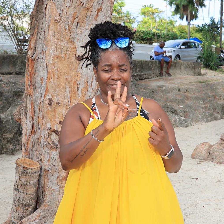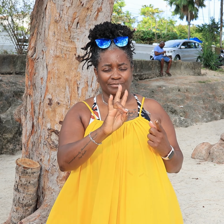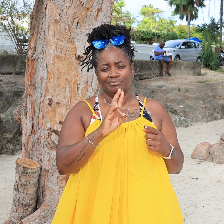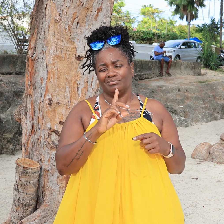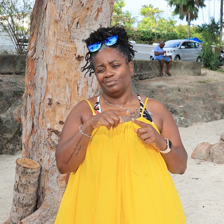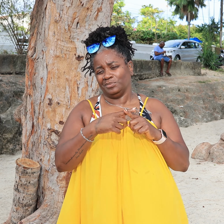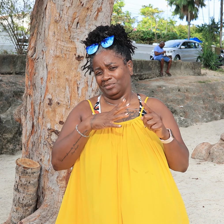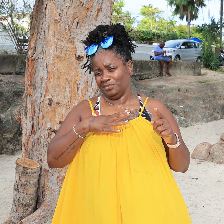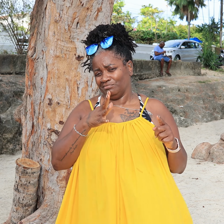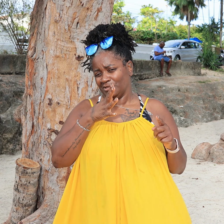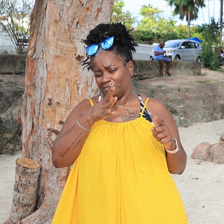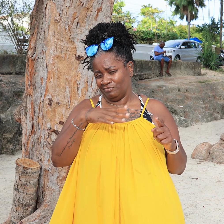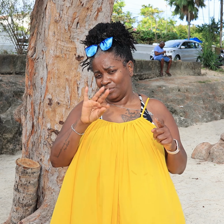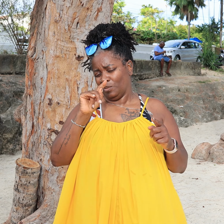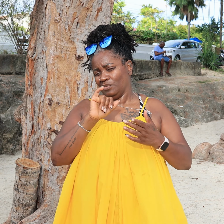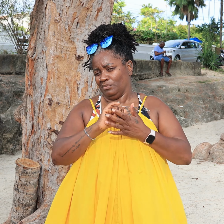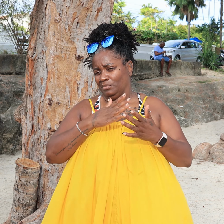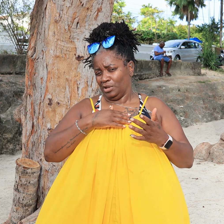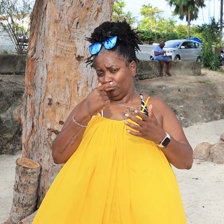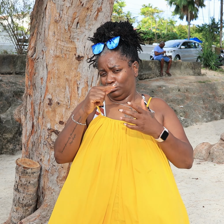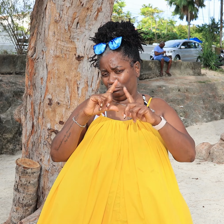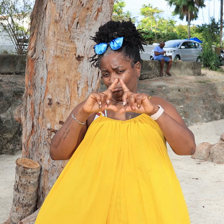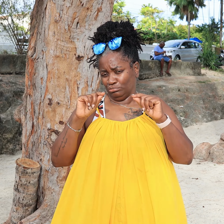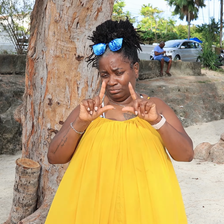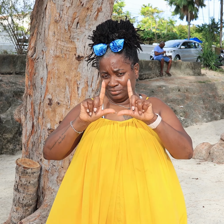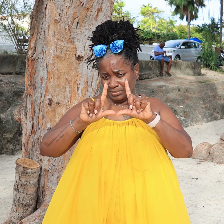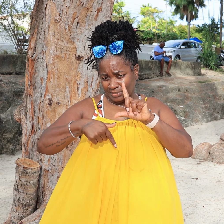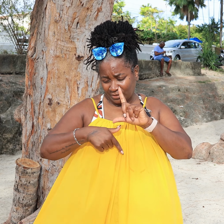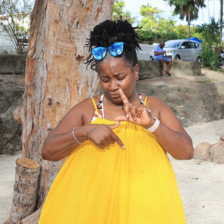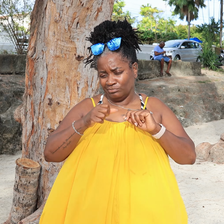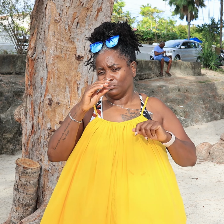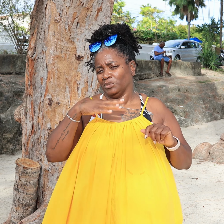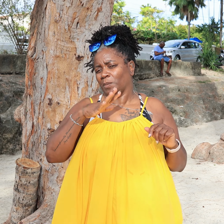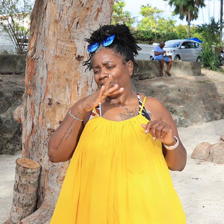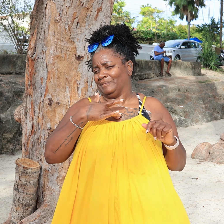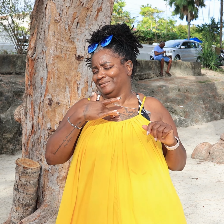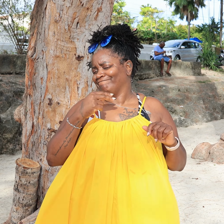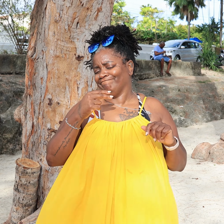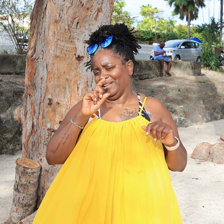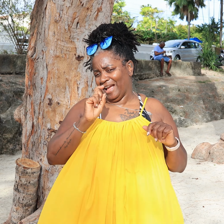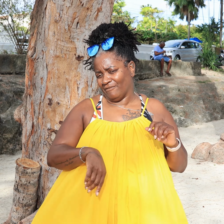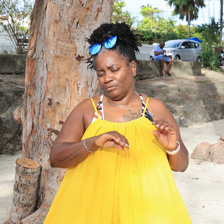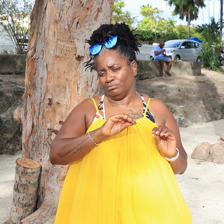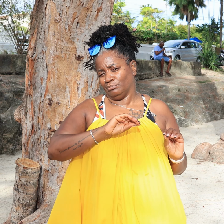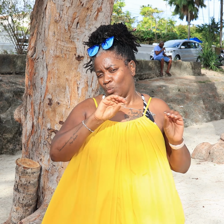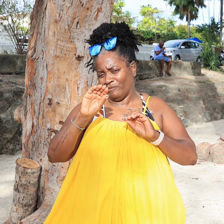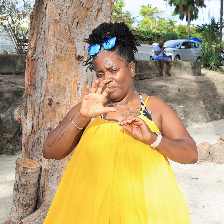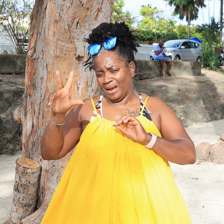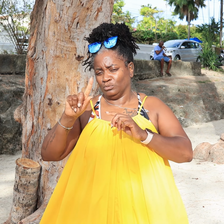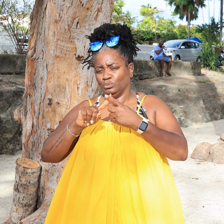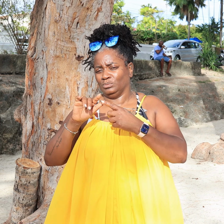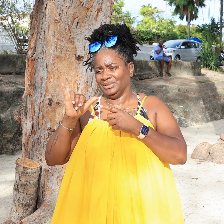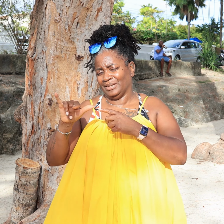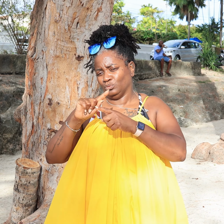7, and then my mother found out that my green card had expired, and so she felt, no, we have to go back